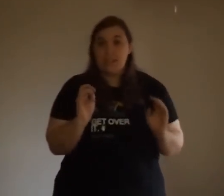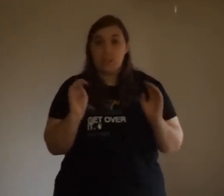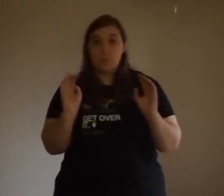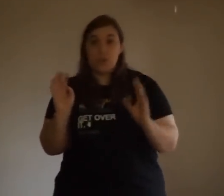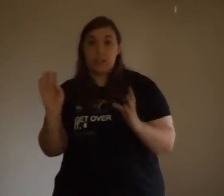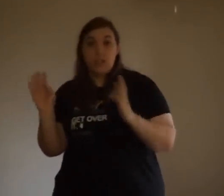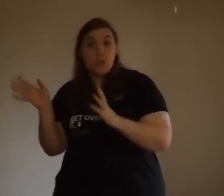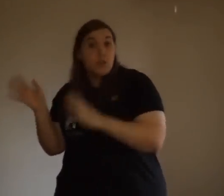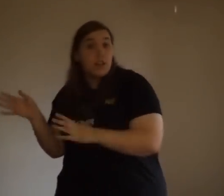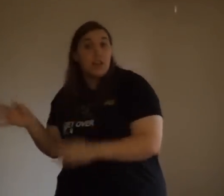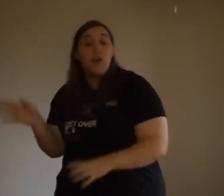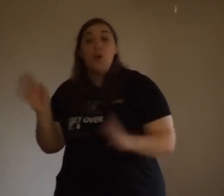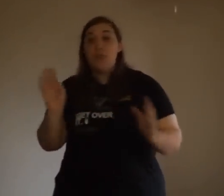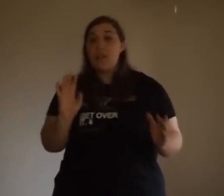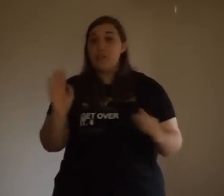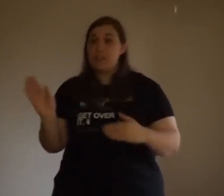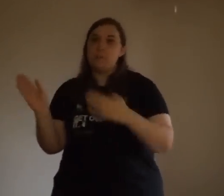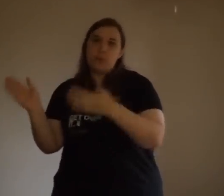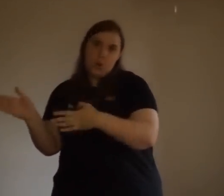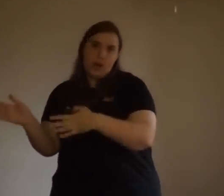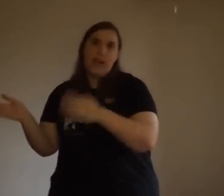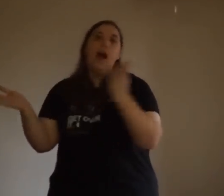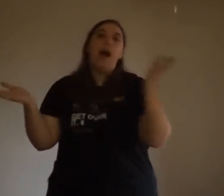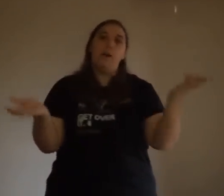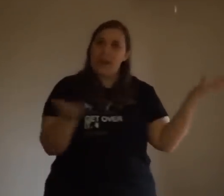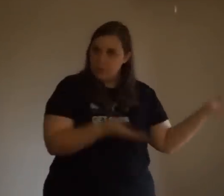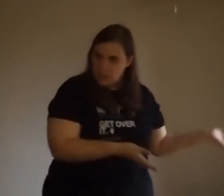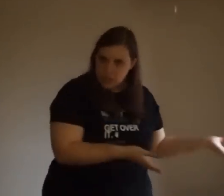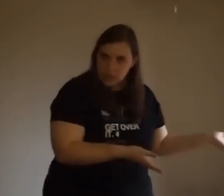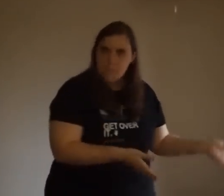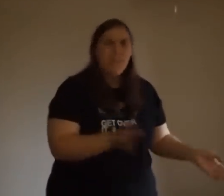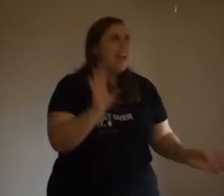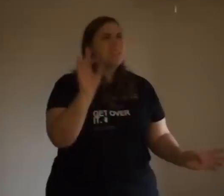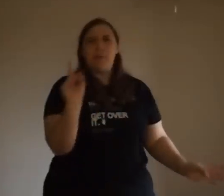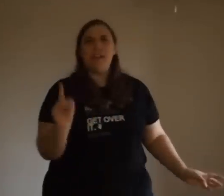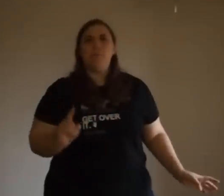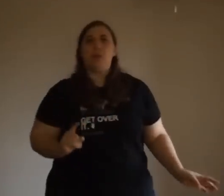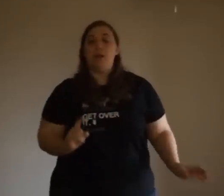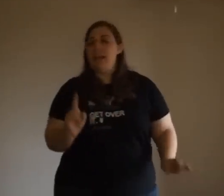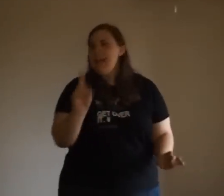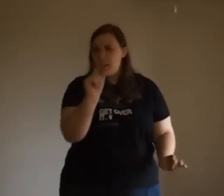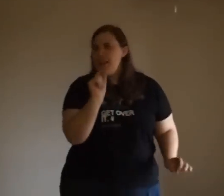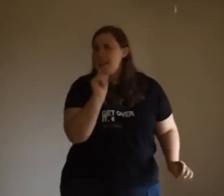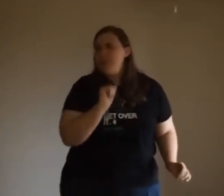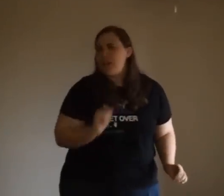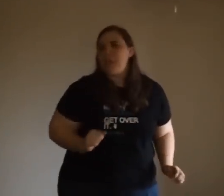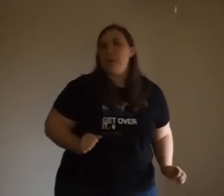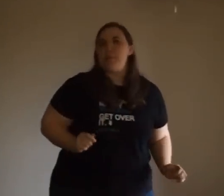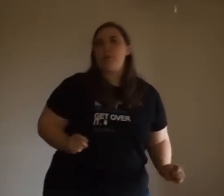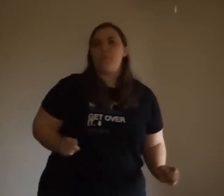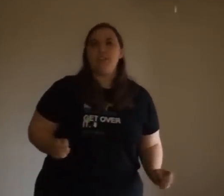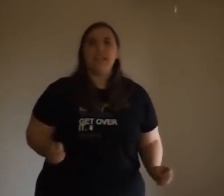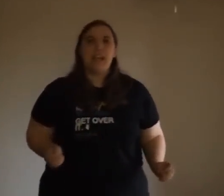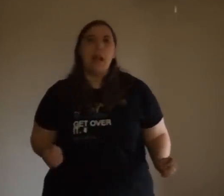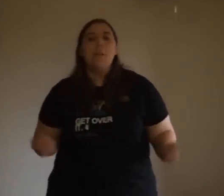them directly to Kirk rather than to McCoy about Kirk. And speaking of McCoy, can we talk about McCoy for a second?